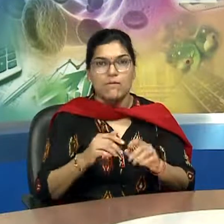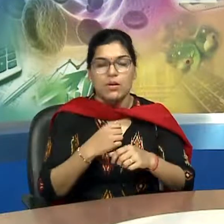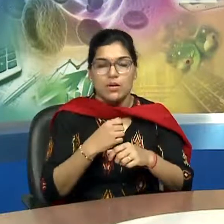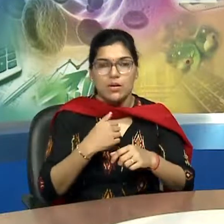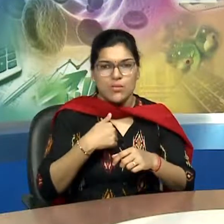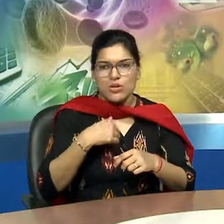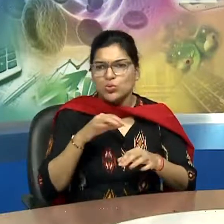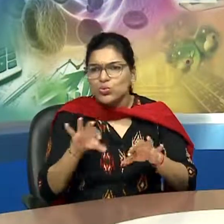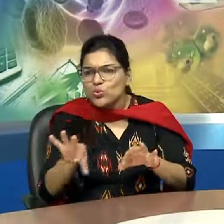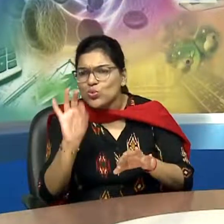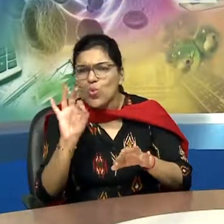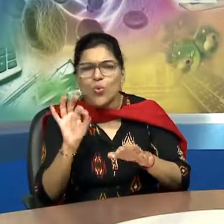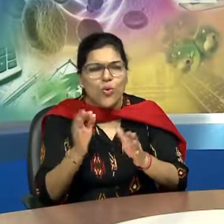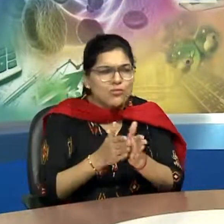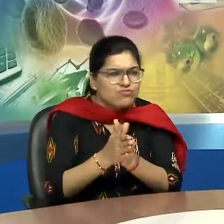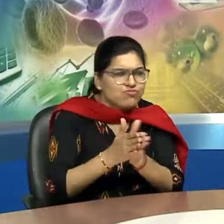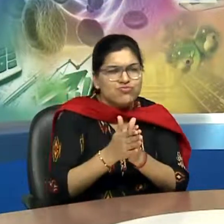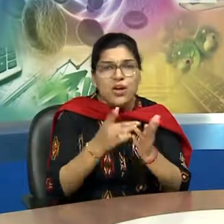The answer is,